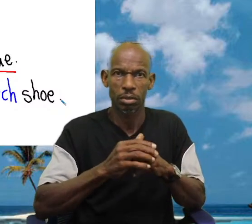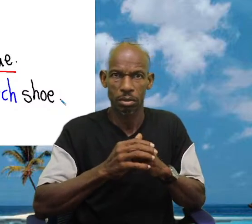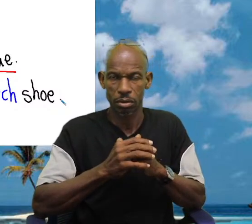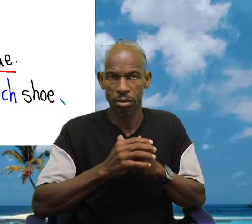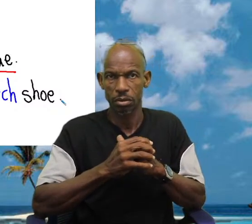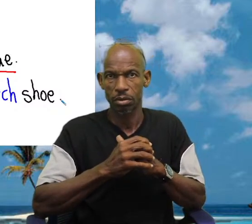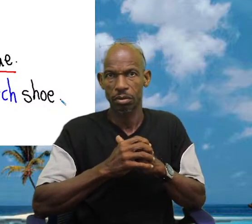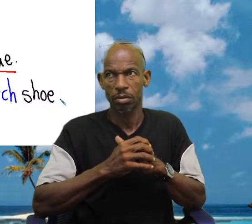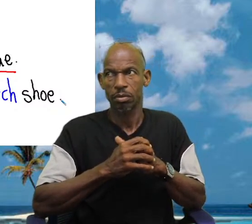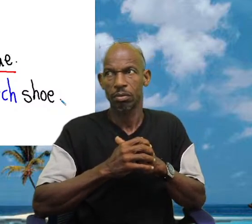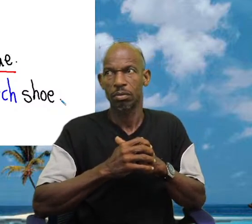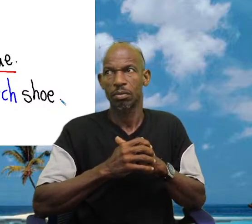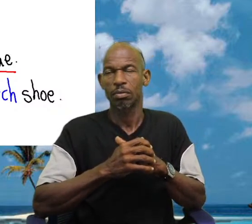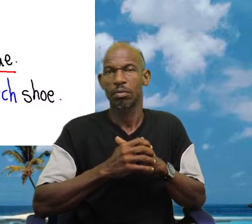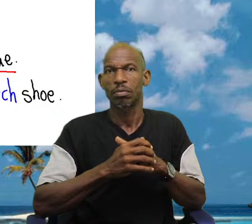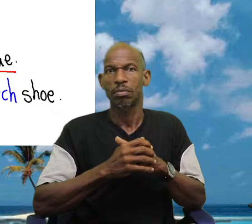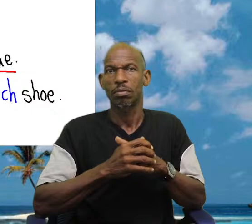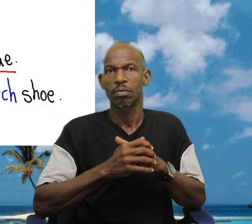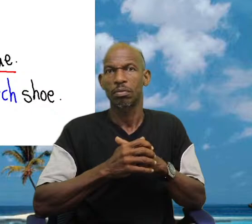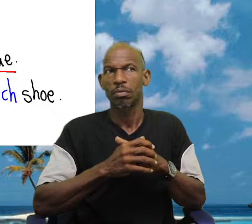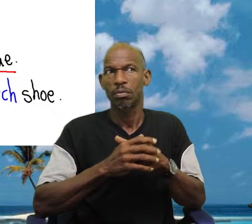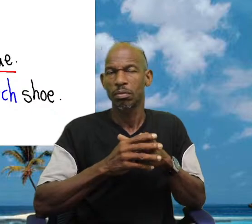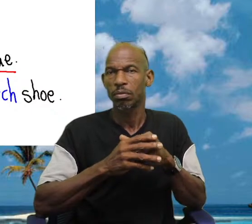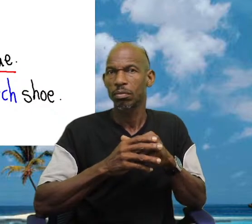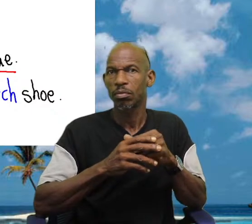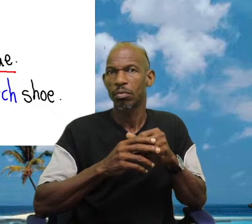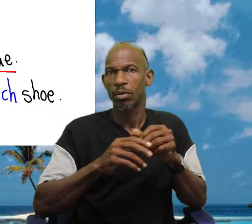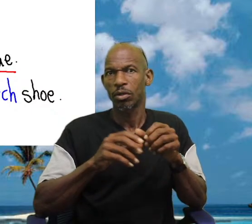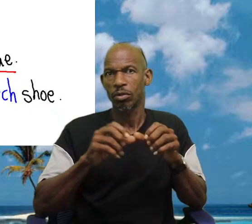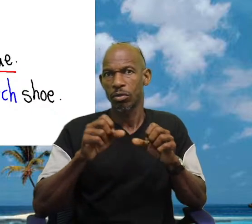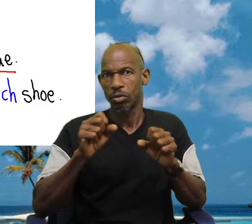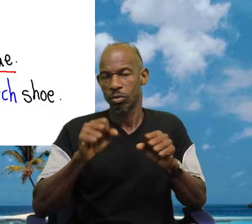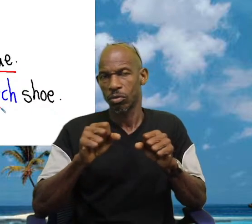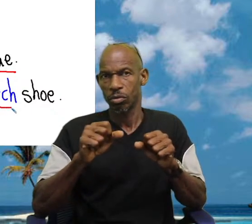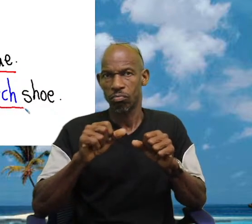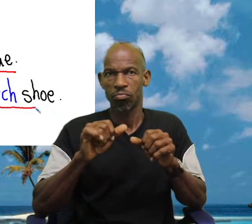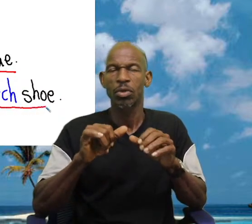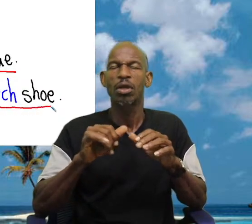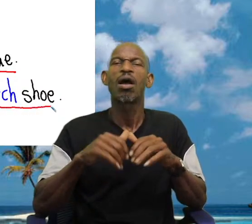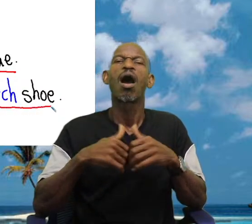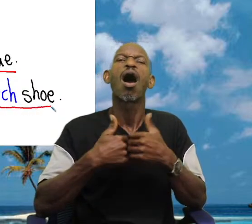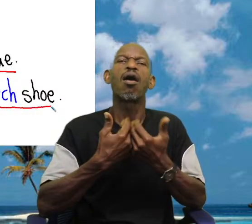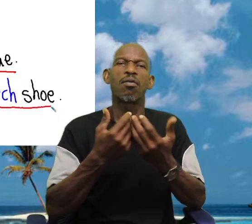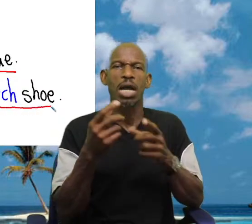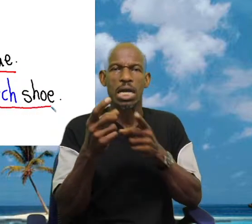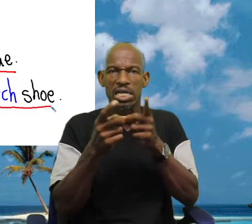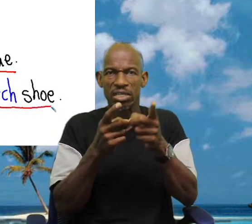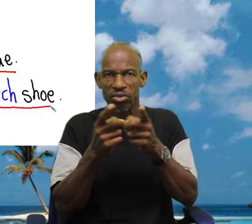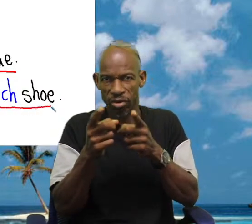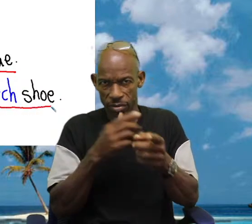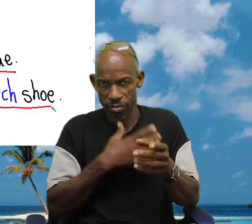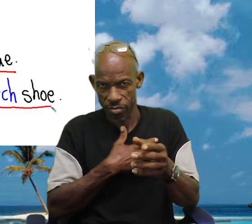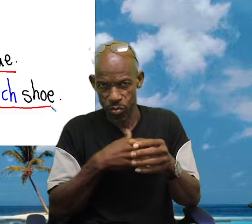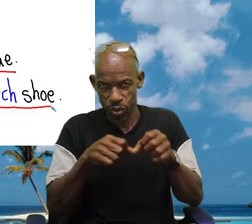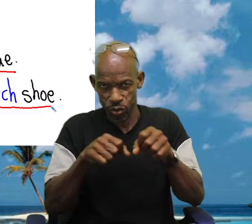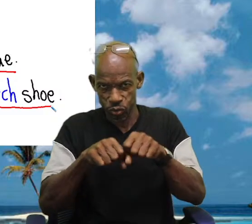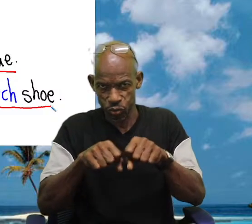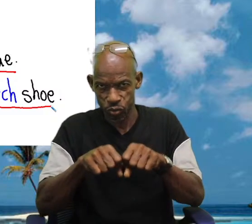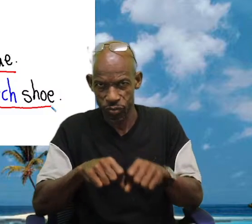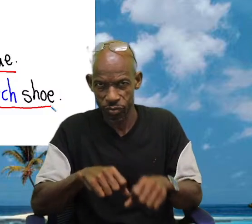how I am going to describe my shoe. I cannot say